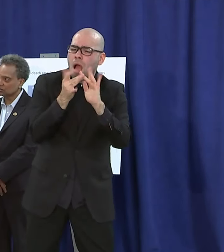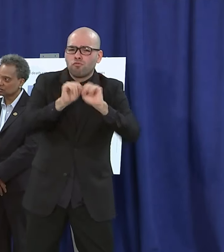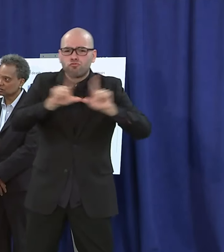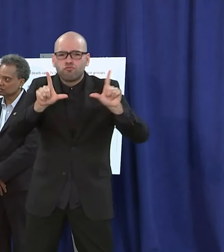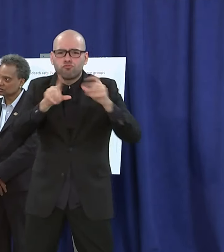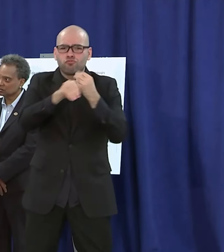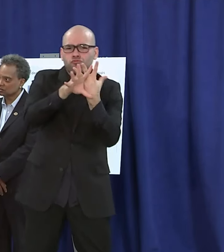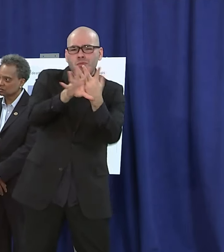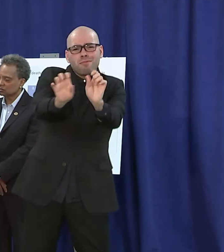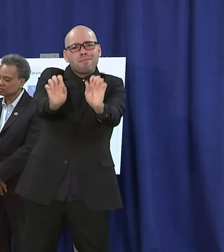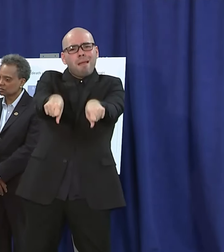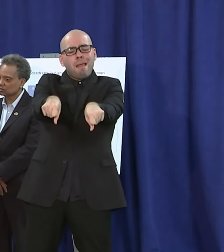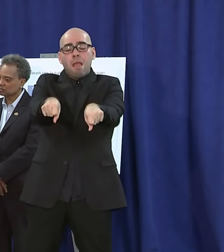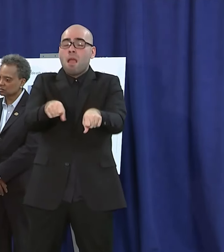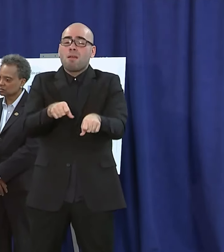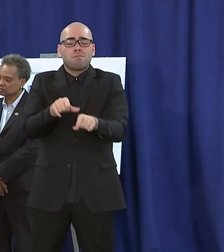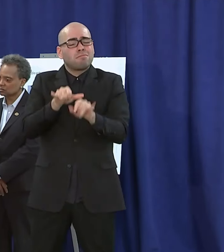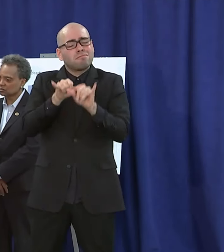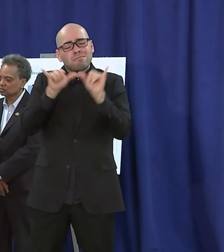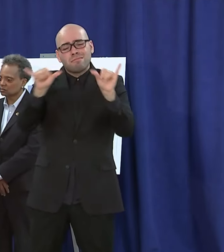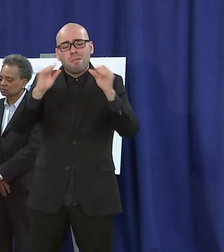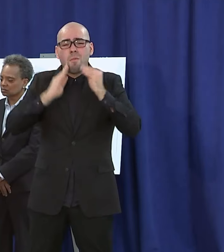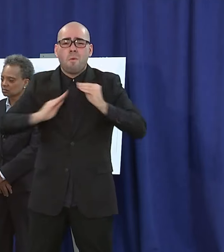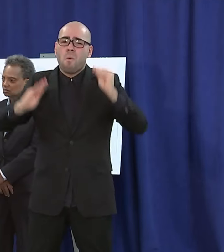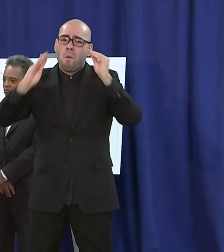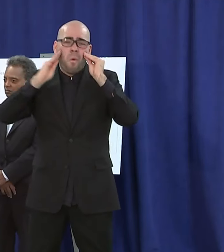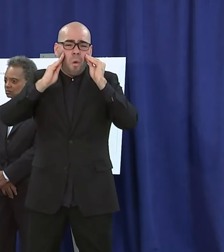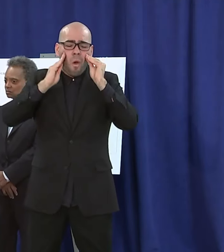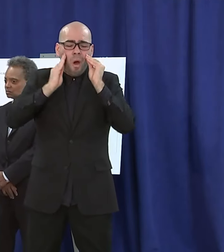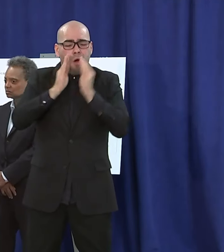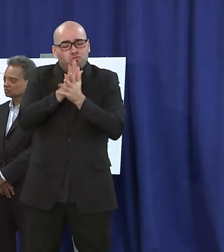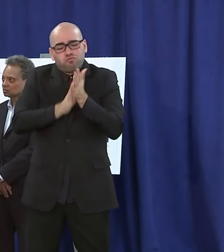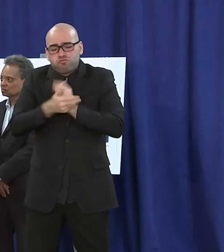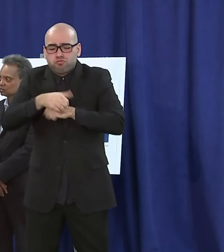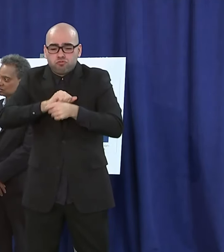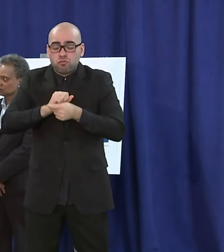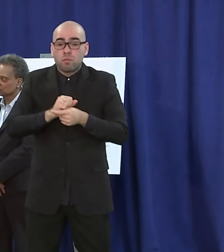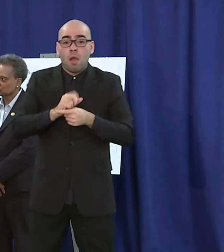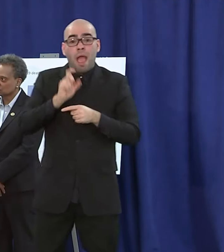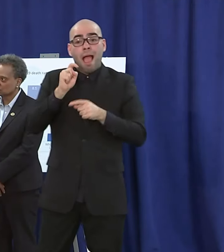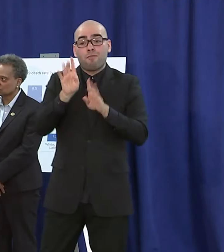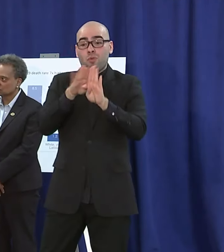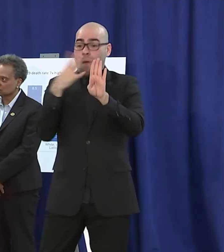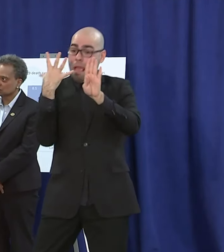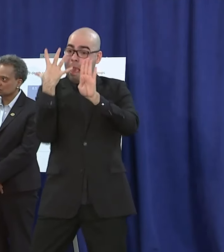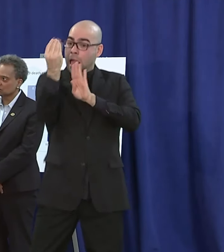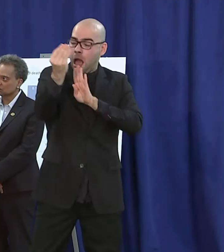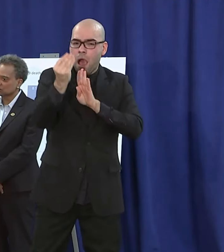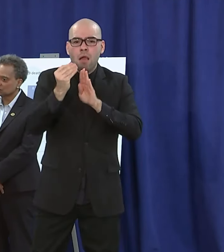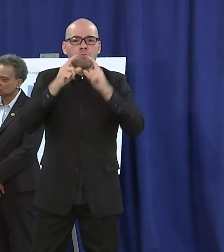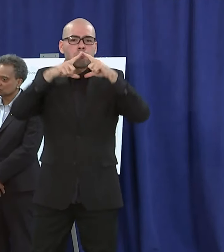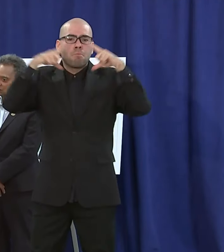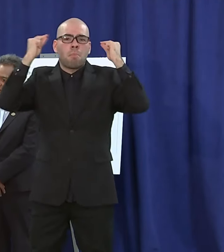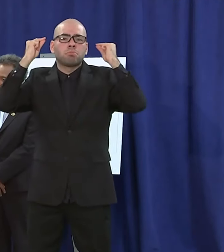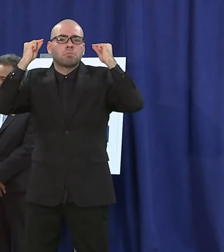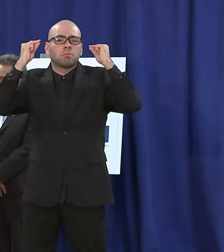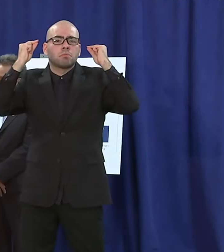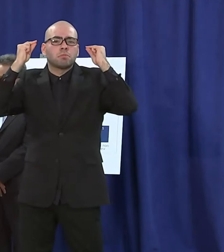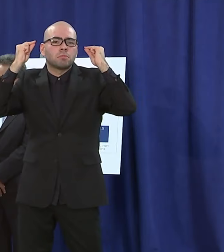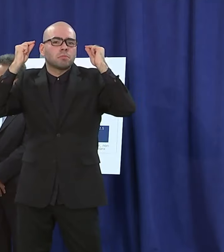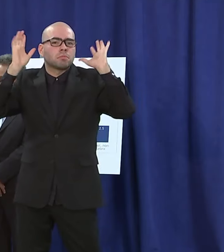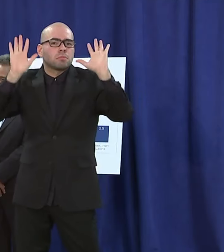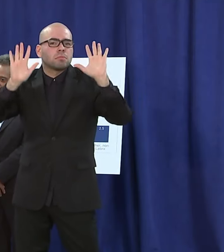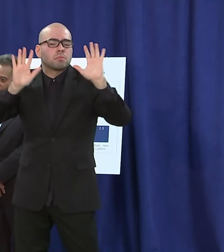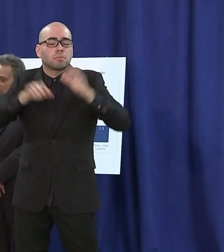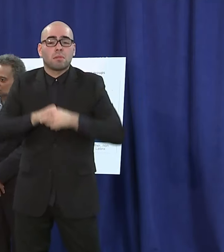can, and to practice hand hygiene, wear your masks in public if you have to do, and really take that time to